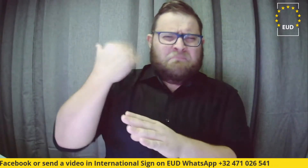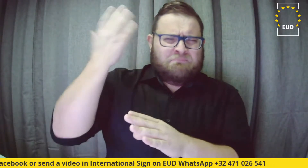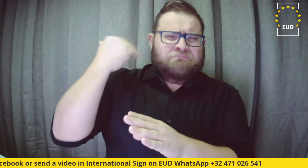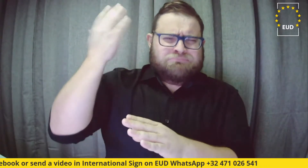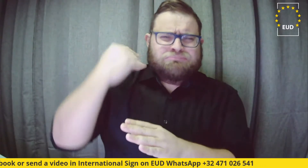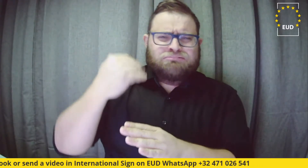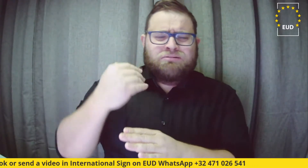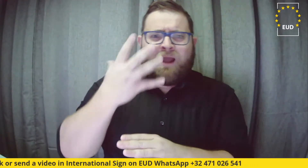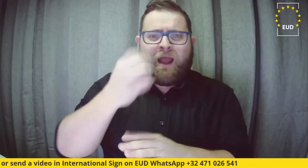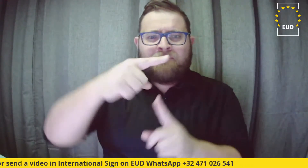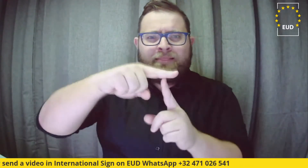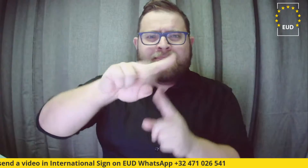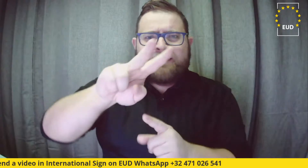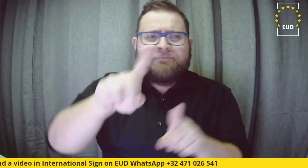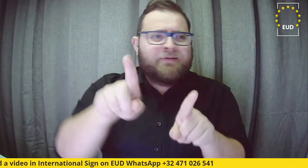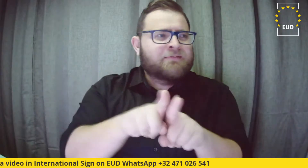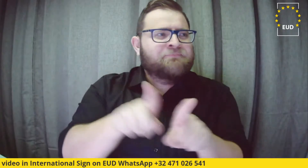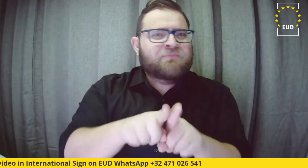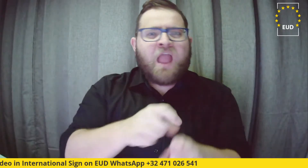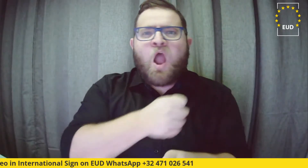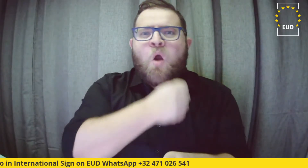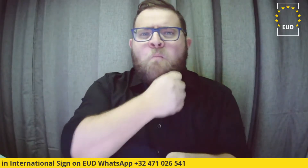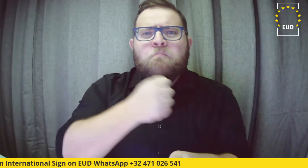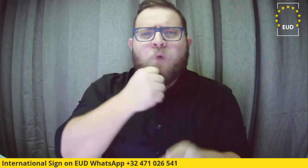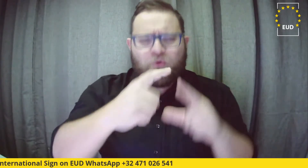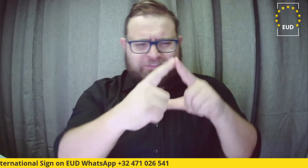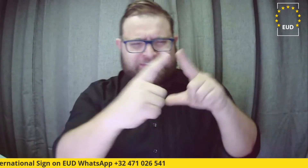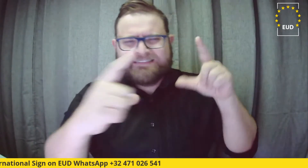of quality is the technology.